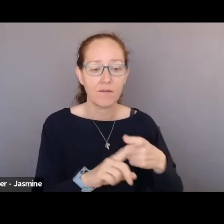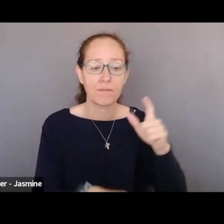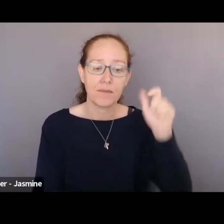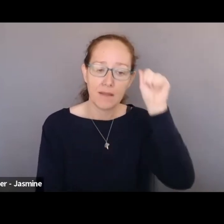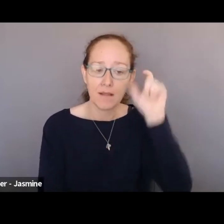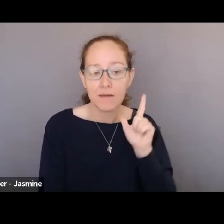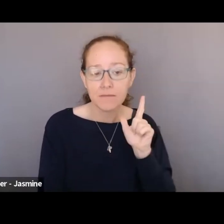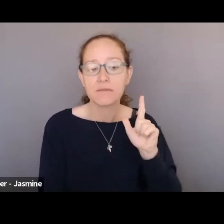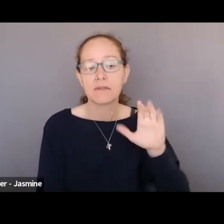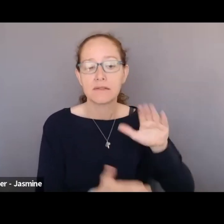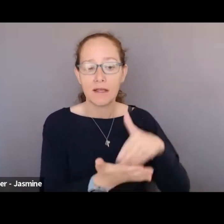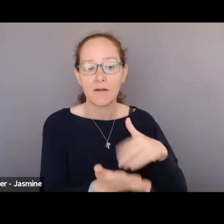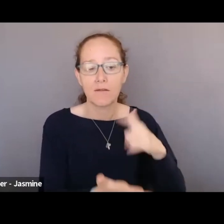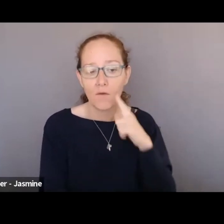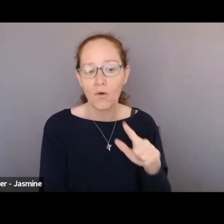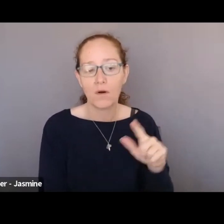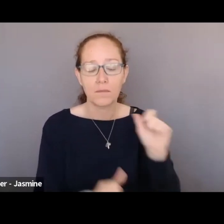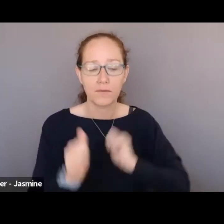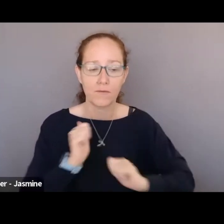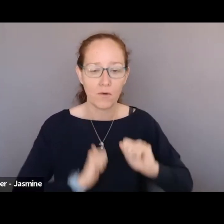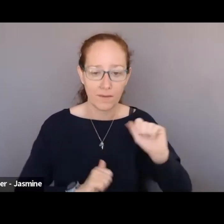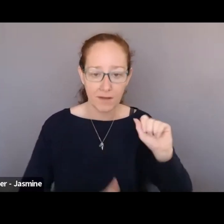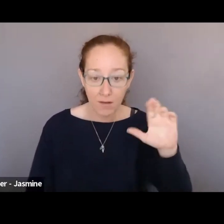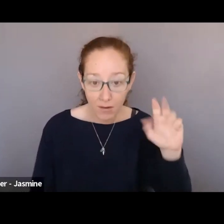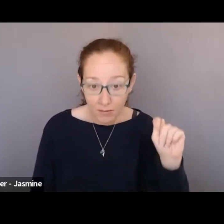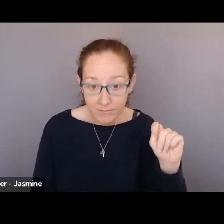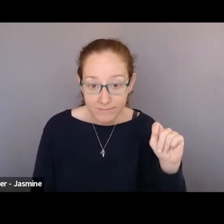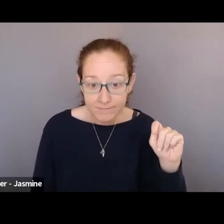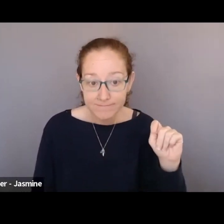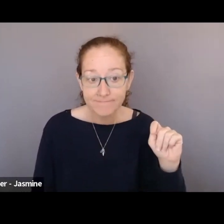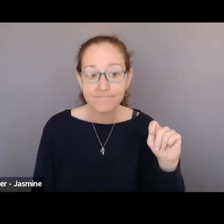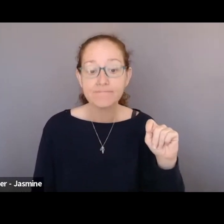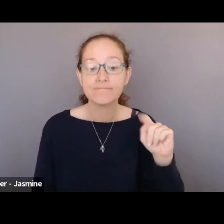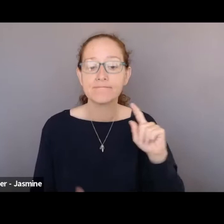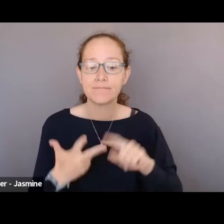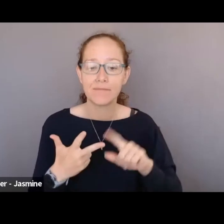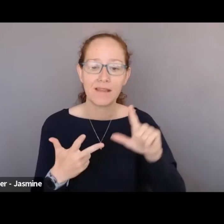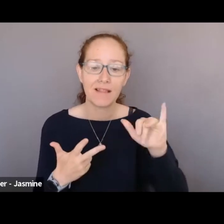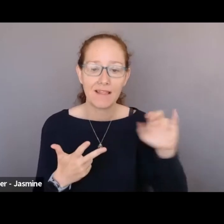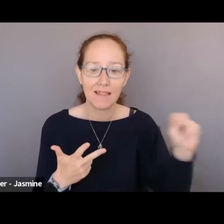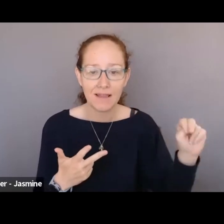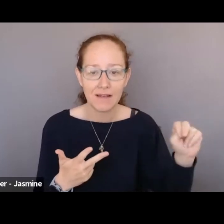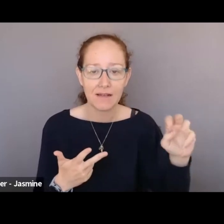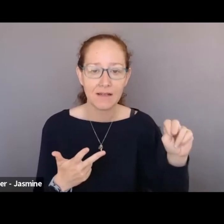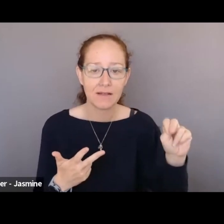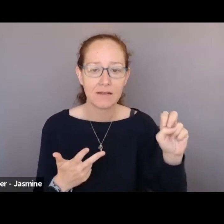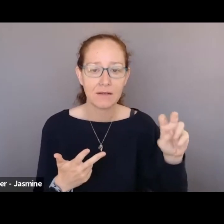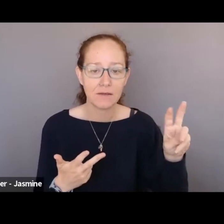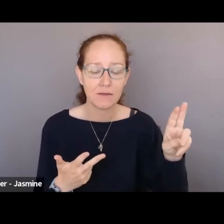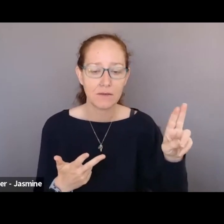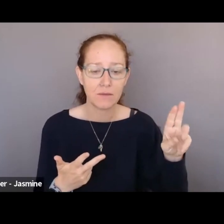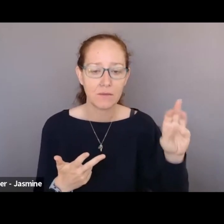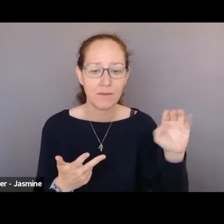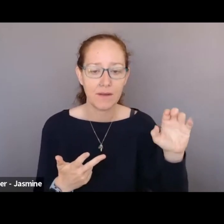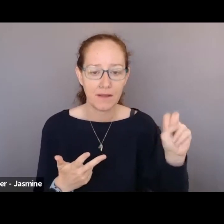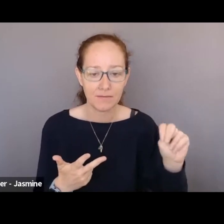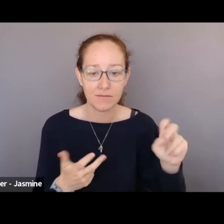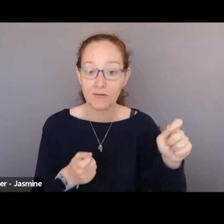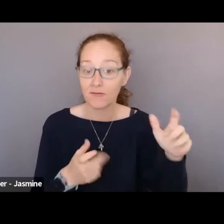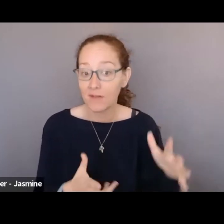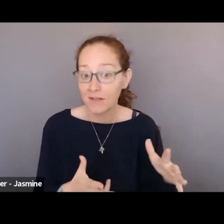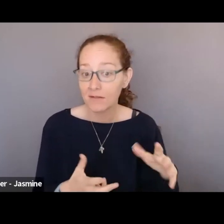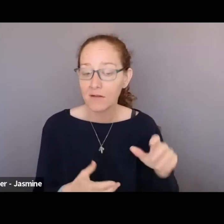Performing Arts, and Lynn Newman, Director of Artichoke